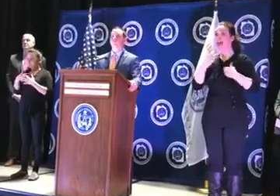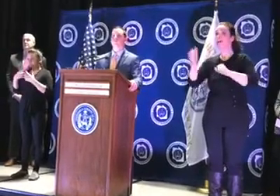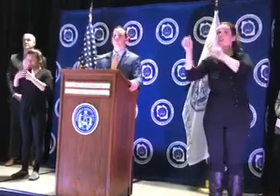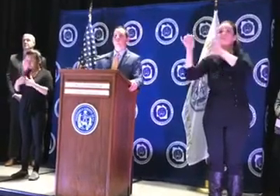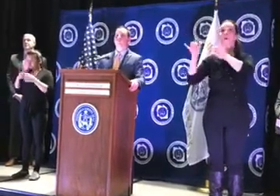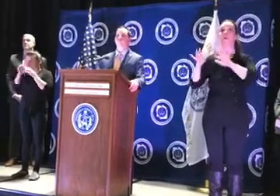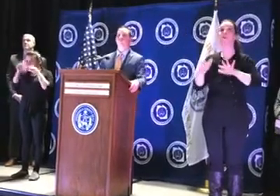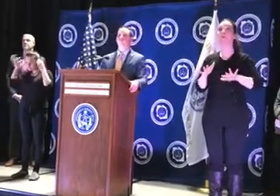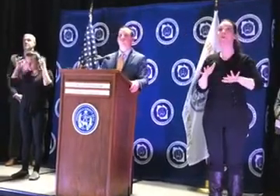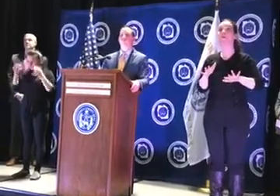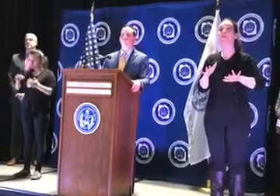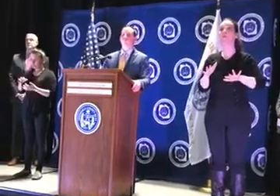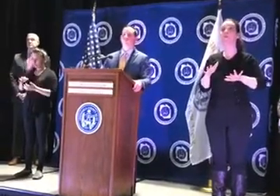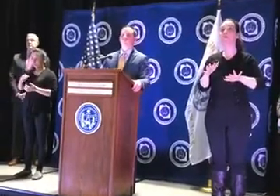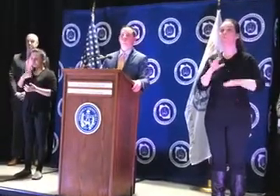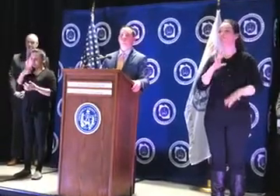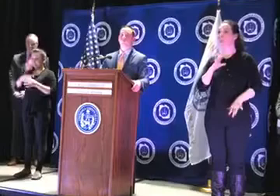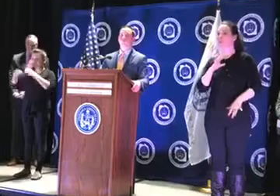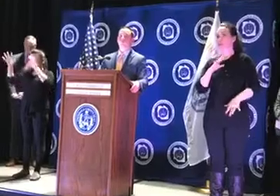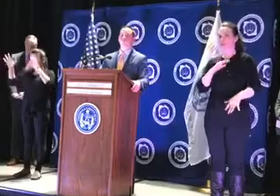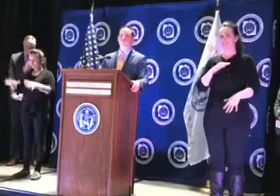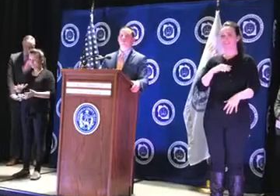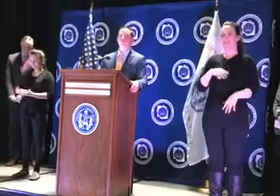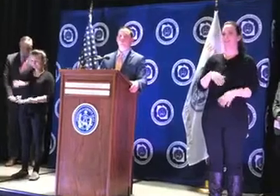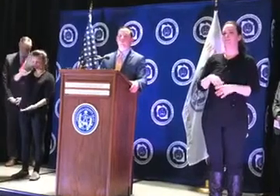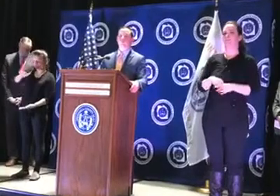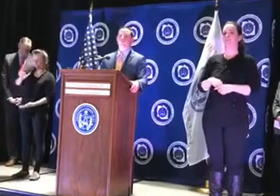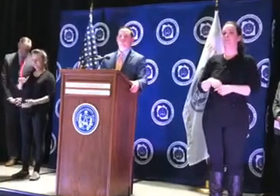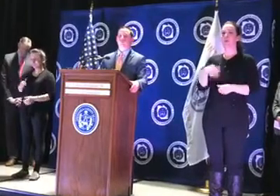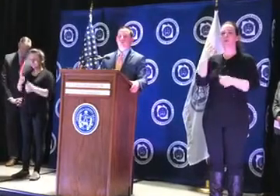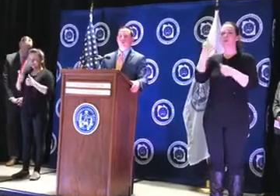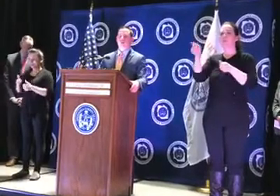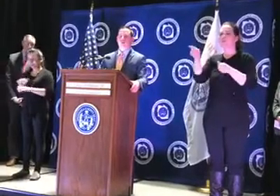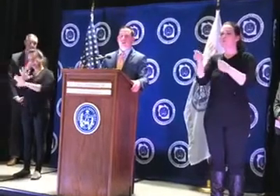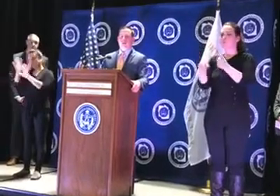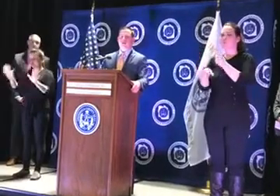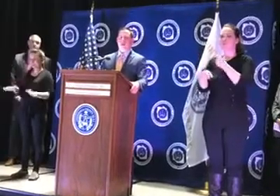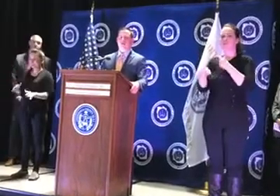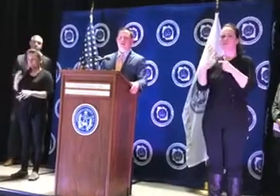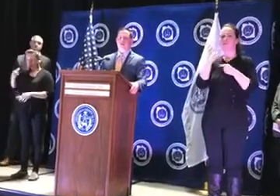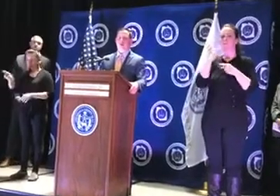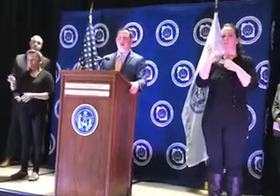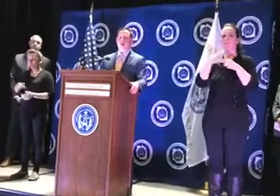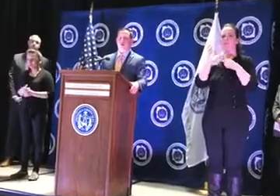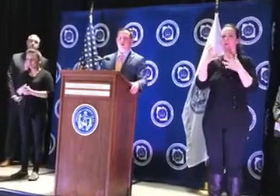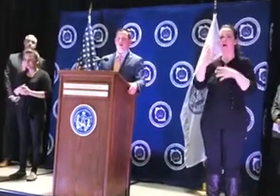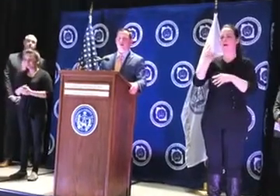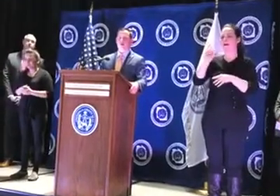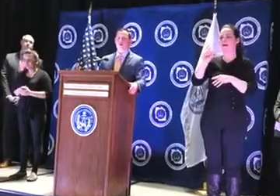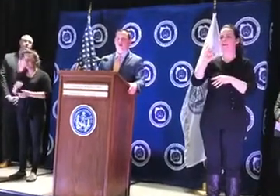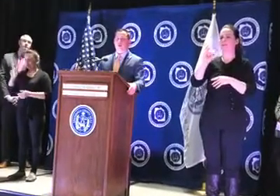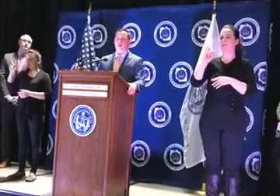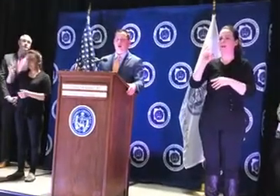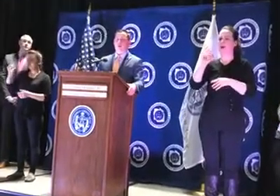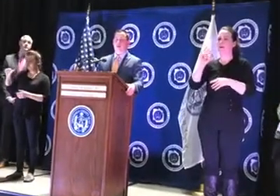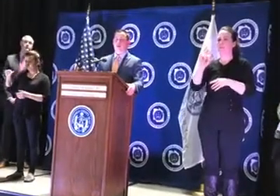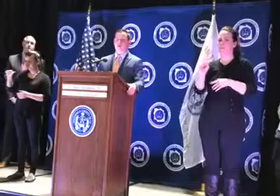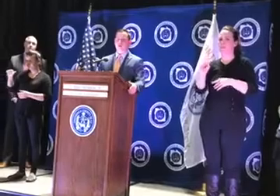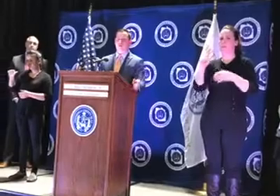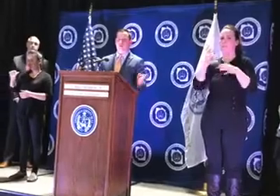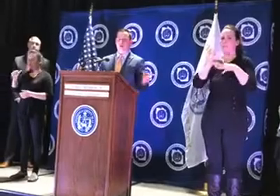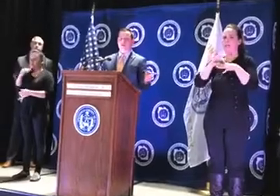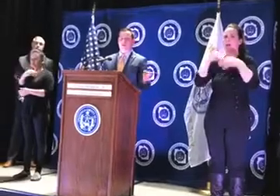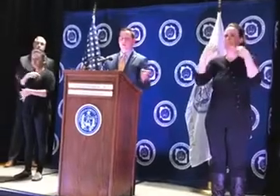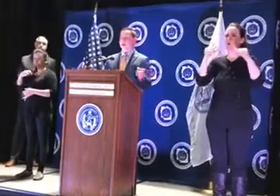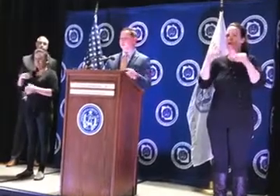special response in response to the case at the VA hospital? I'll let Dr. Gupta talk about it. I think